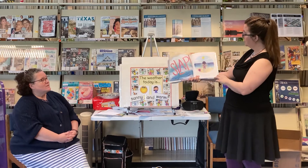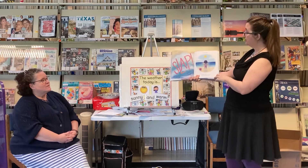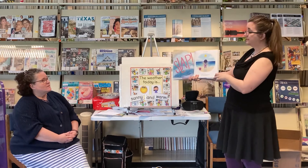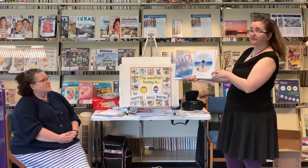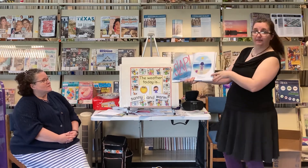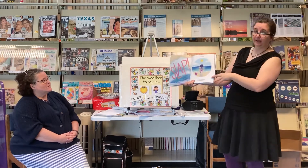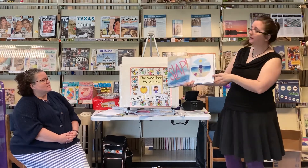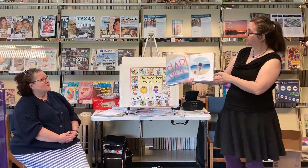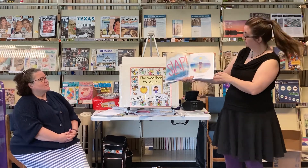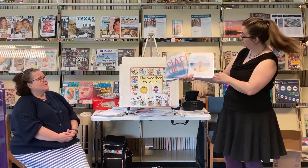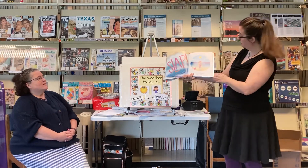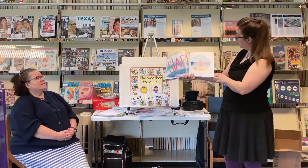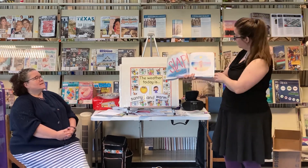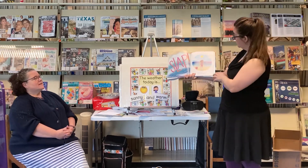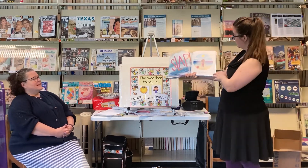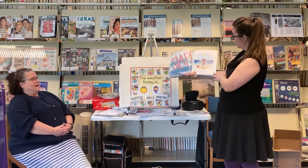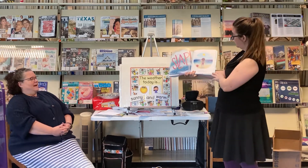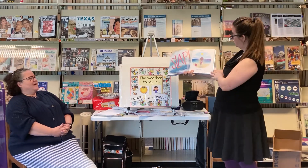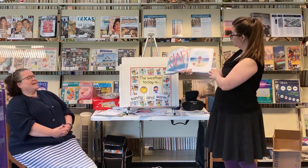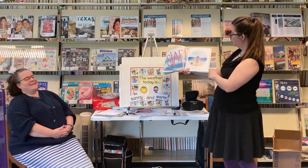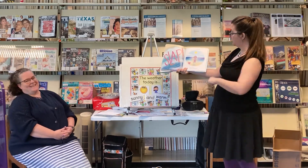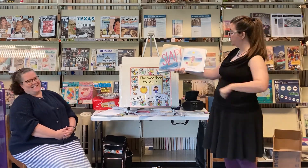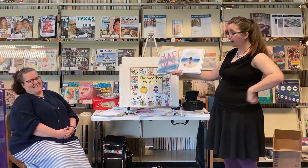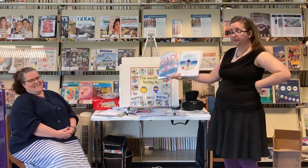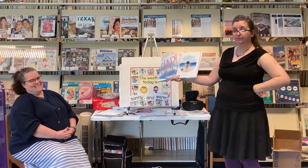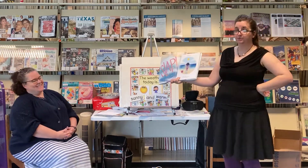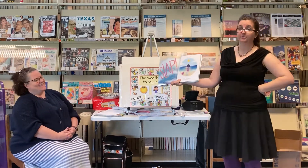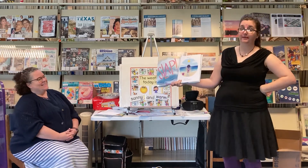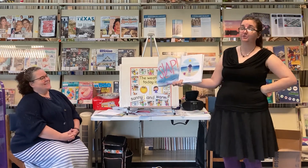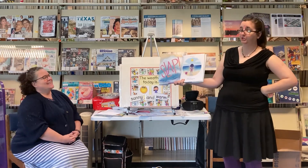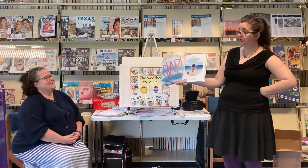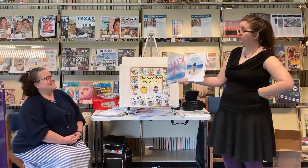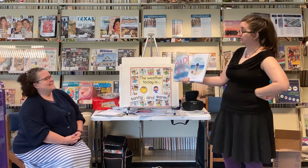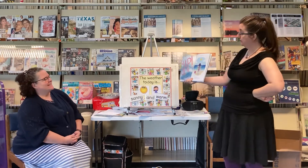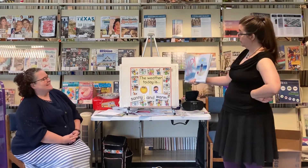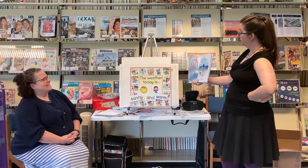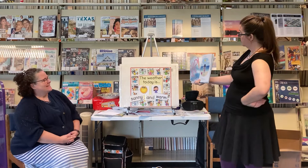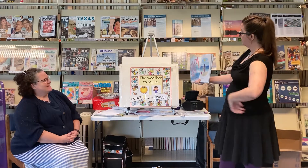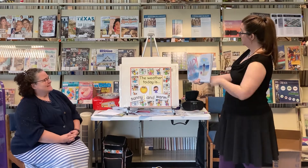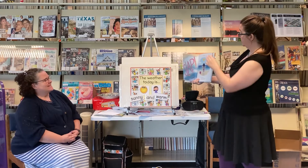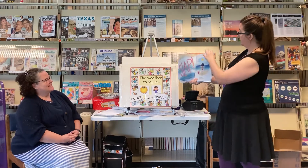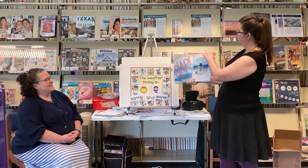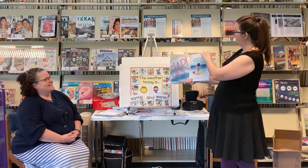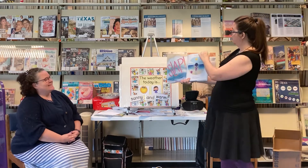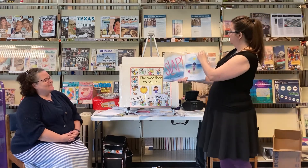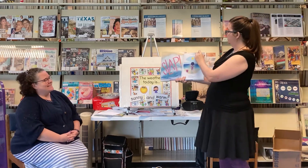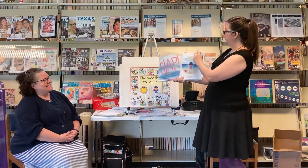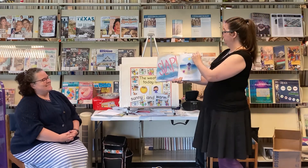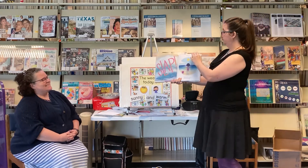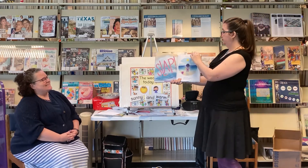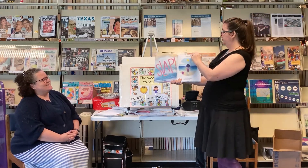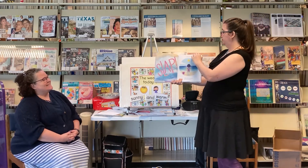Not today, Ocean. Enough is enough. Jules will not be pushed around. She will stand her ground.